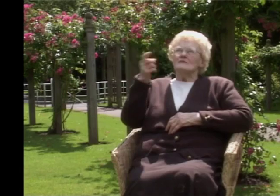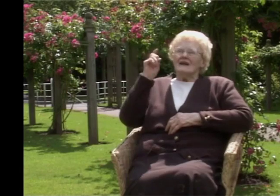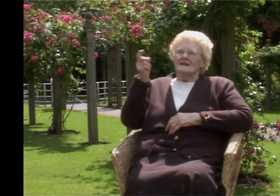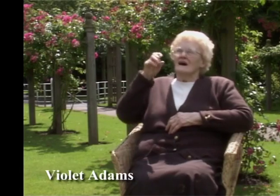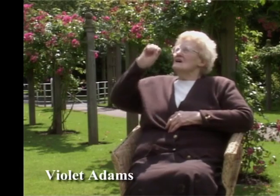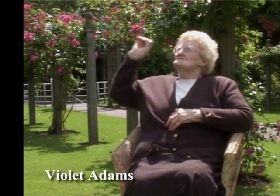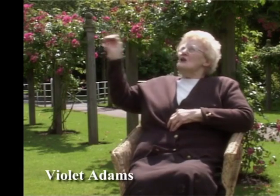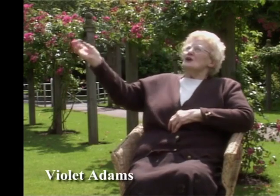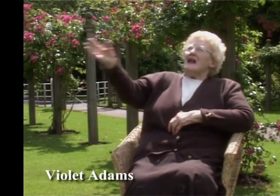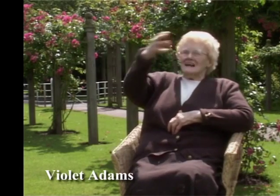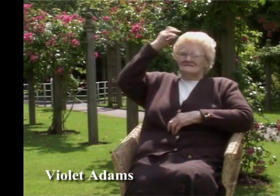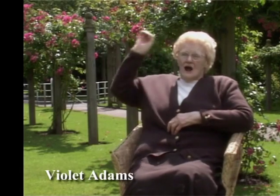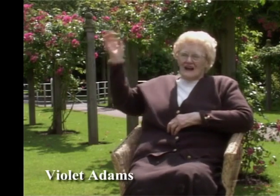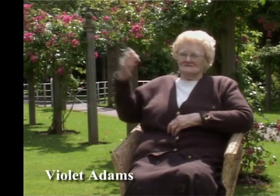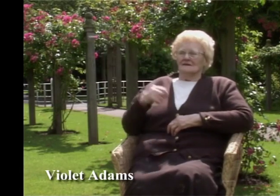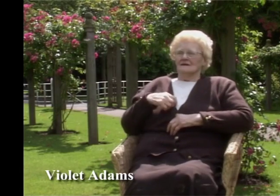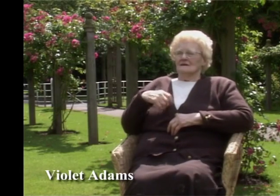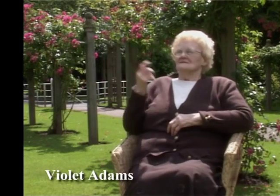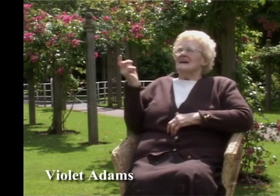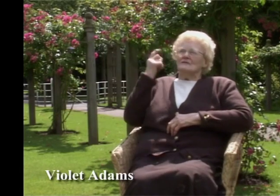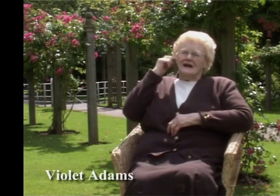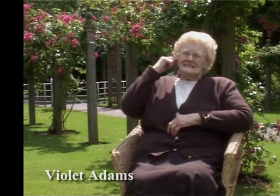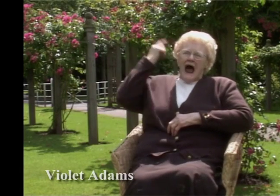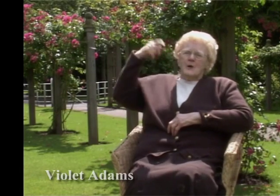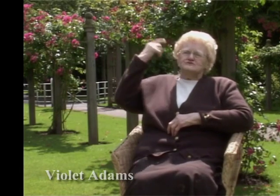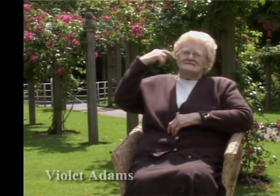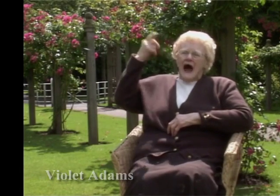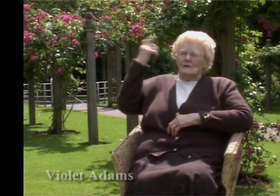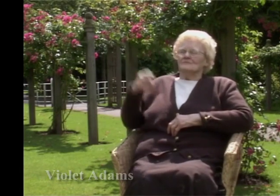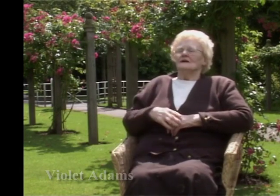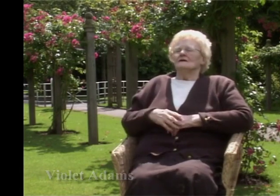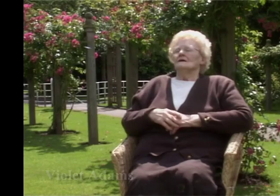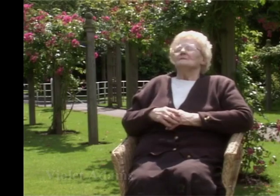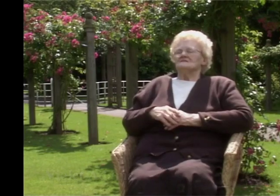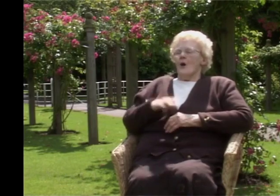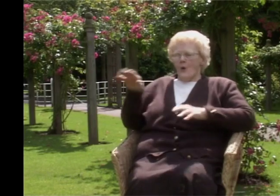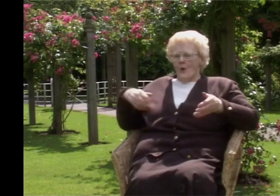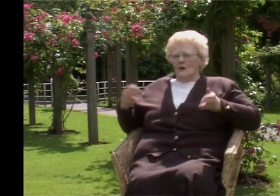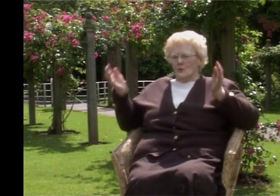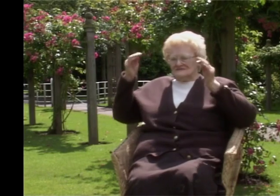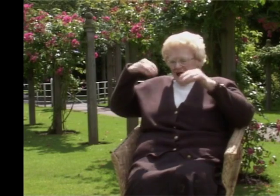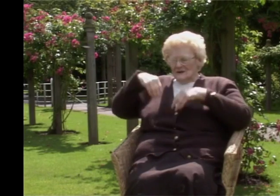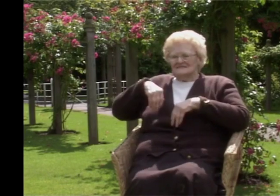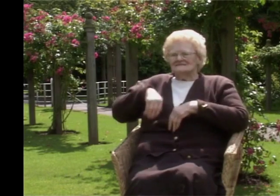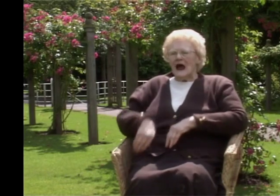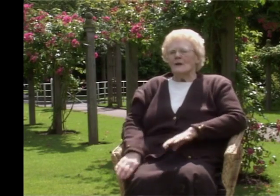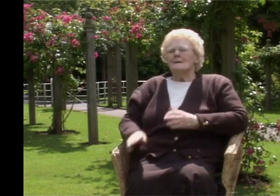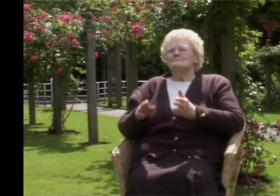At the sound of the sirens, they were really loud. We would have to make our way down into the